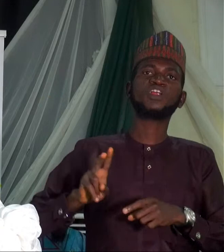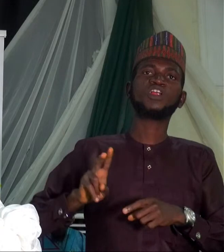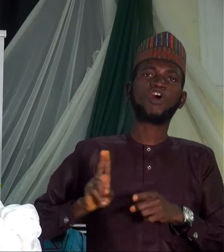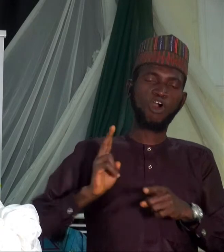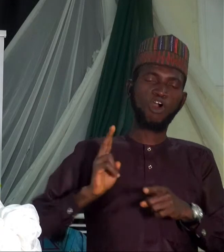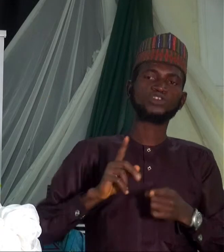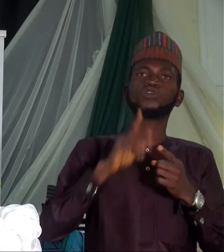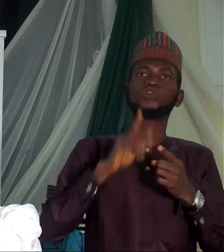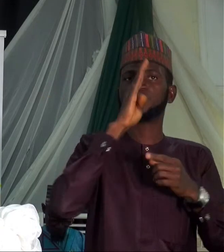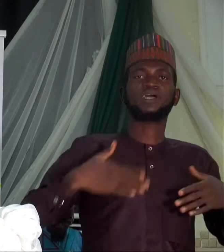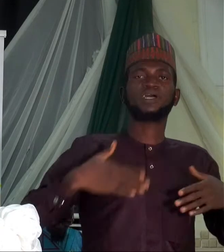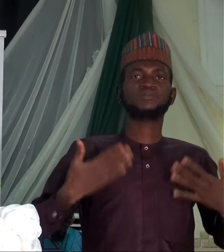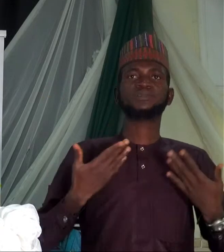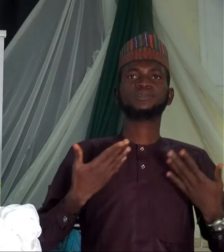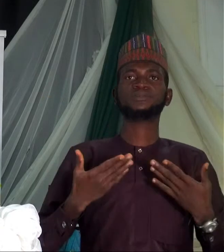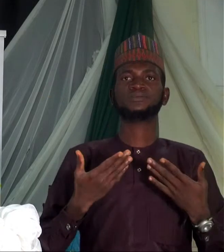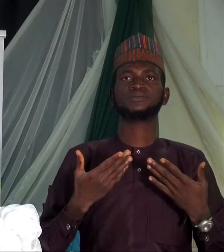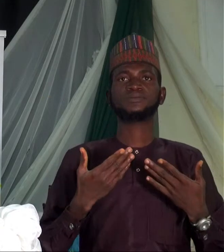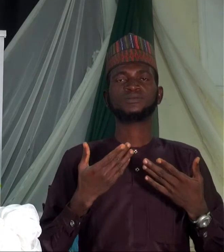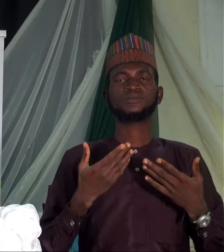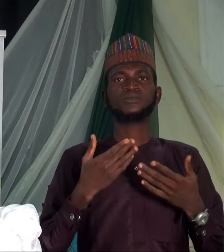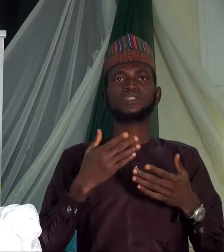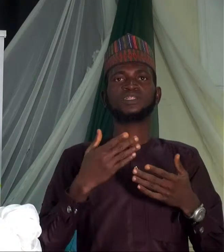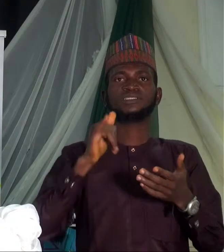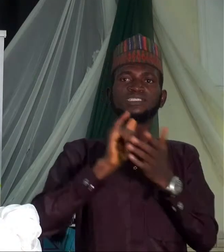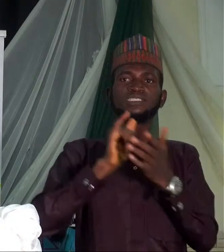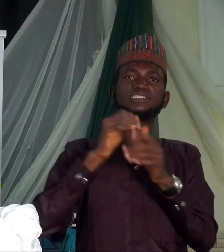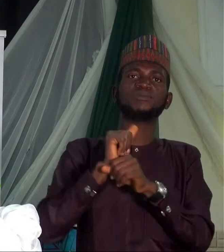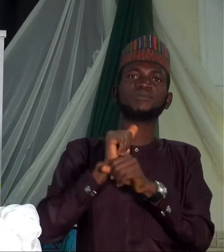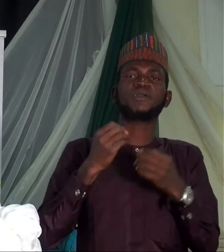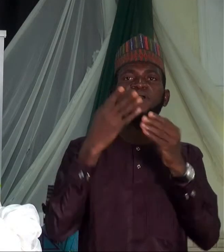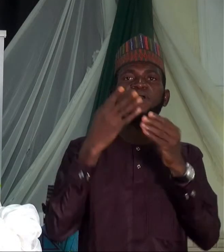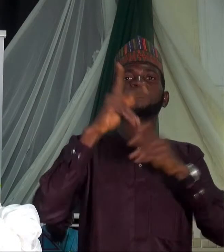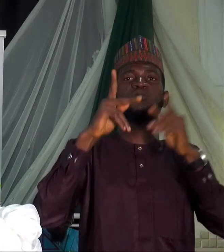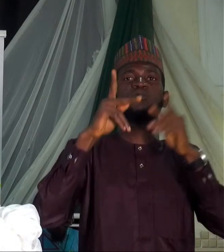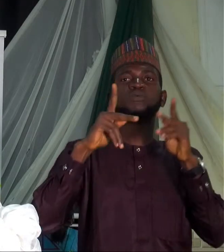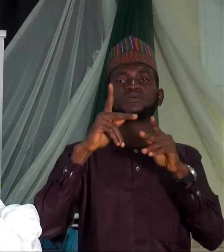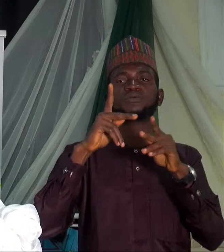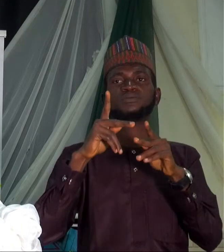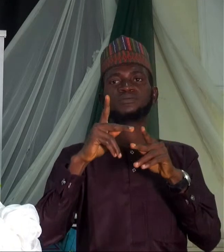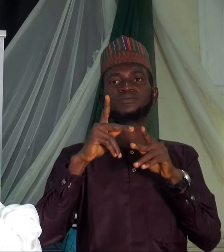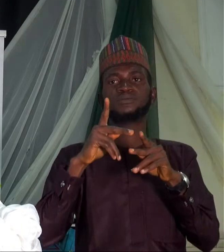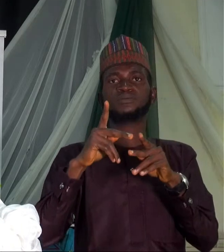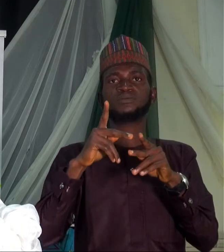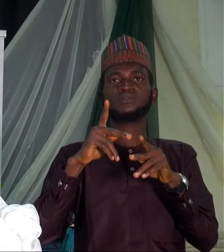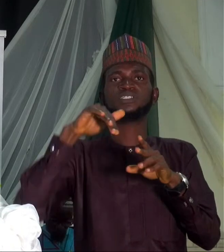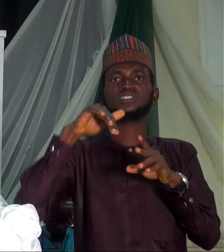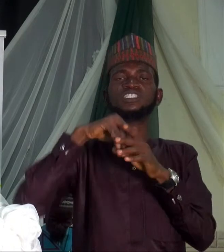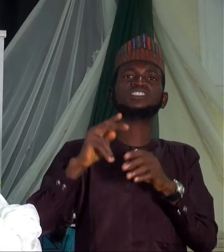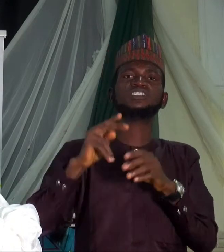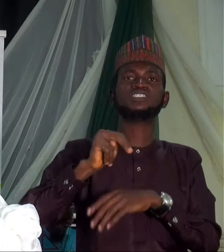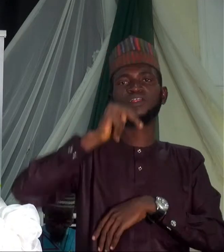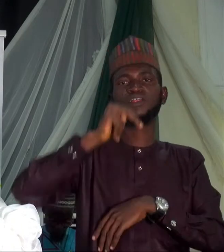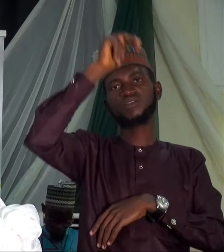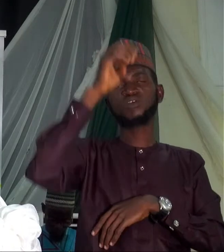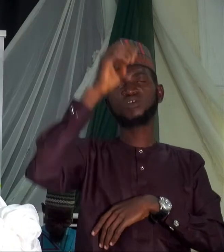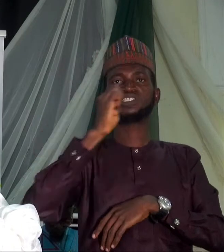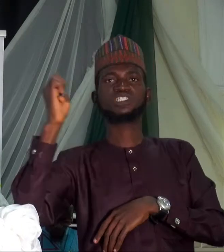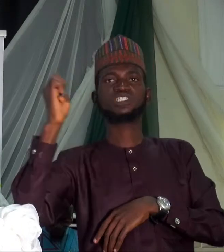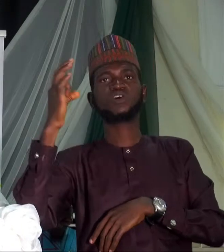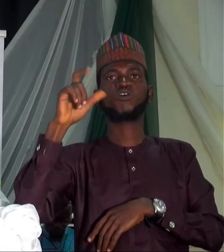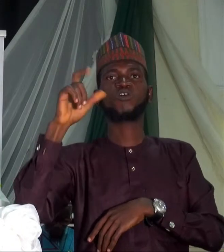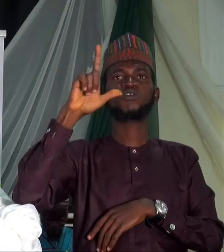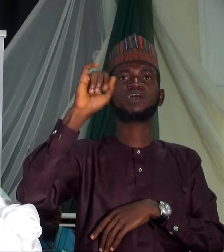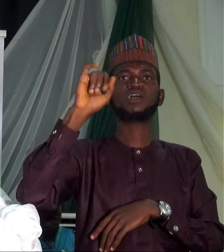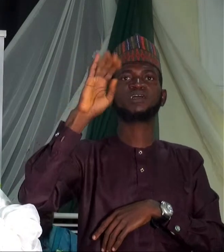nearly 3,000 people, and the catastrophe folding in northeast region of Libya, which claimed